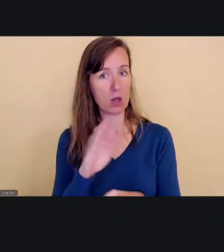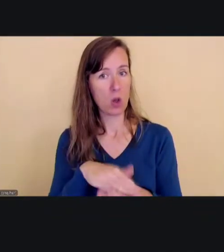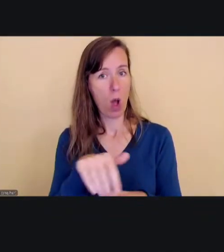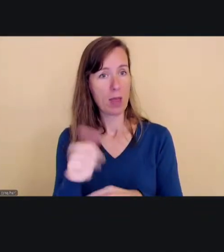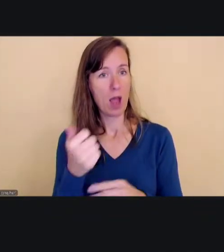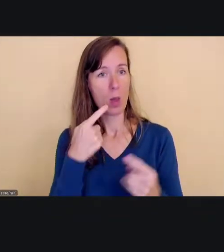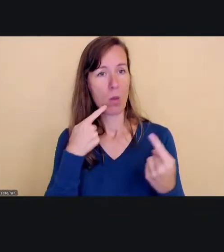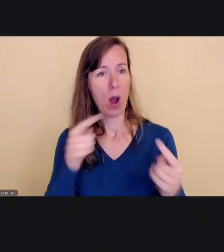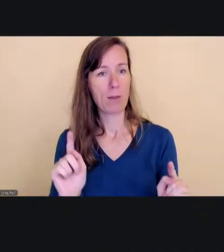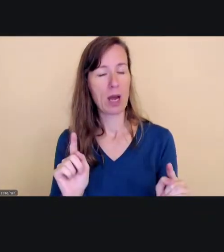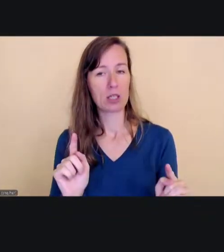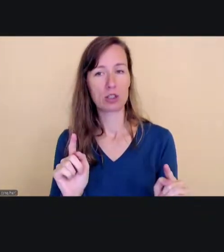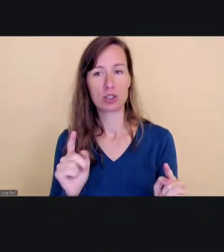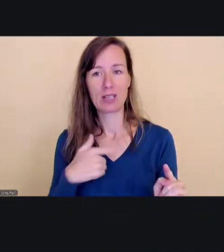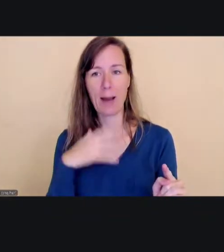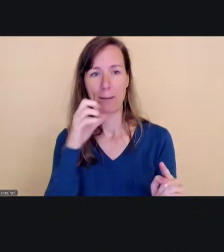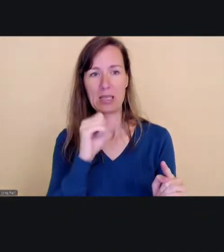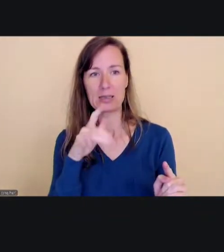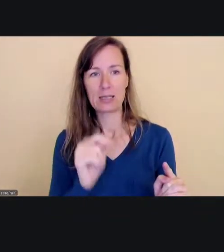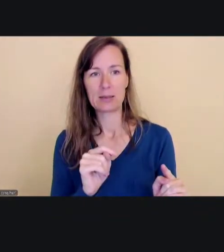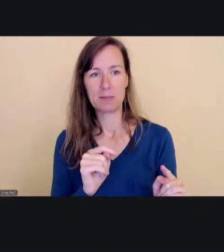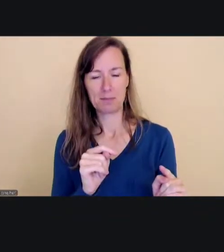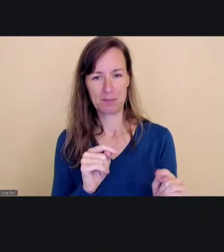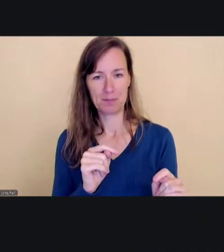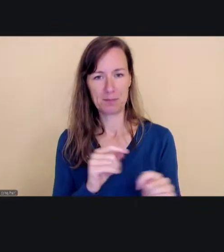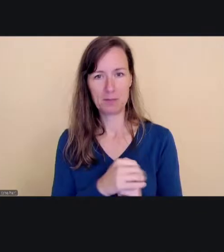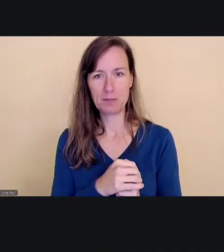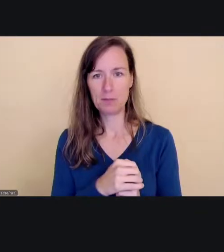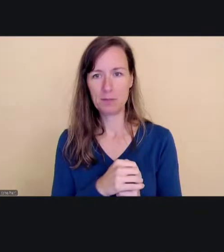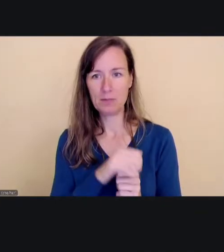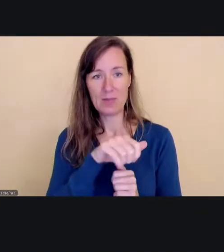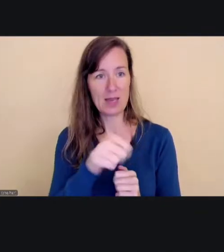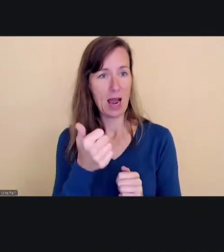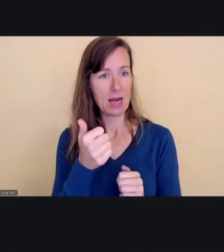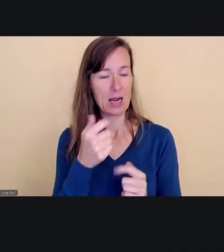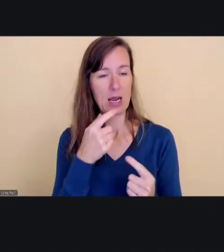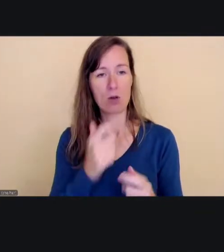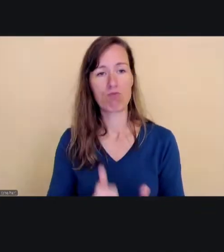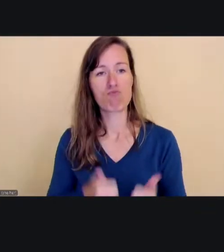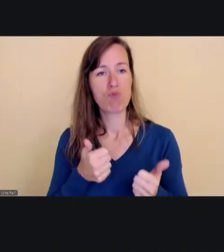Proclamation, and I missed it. Any resident input on either proclamation?